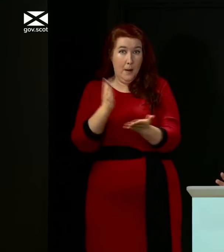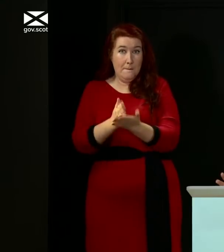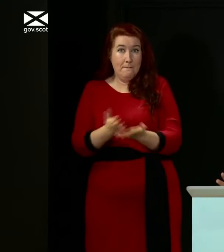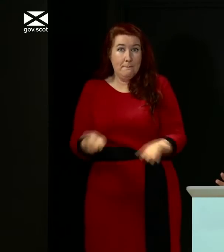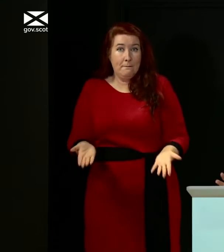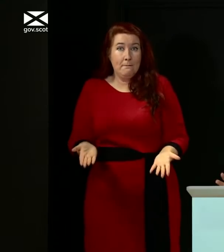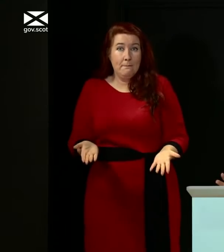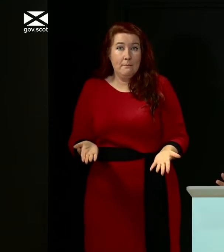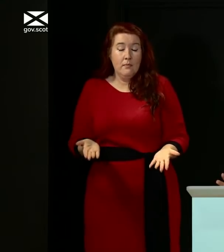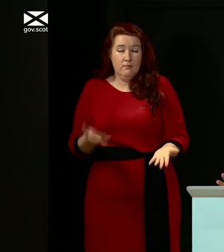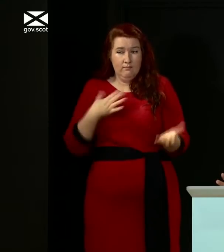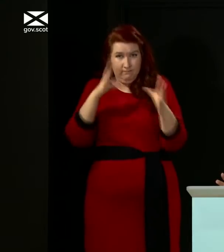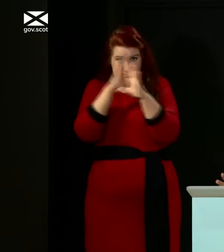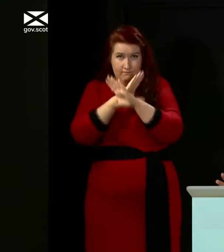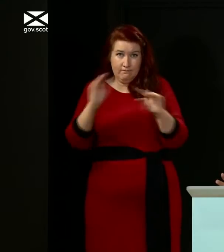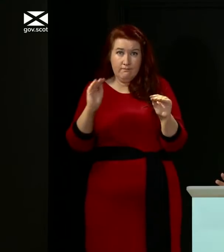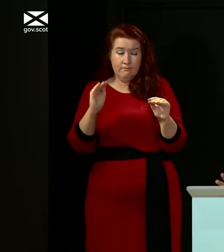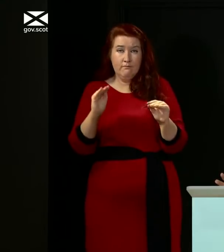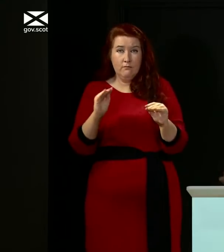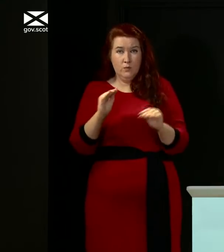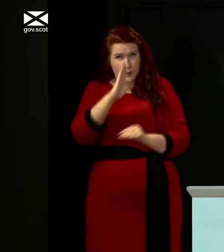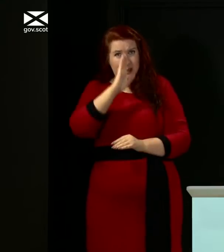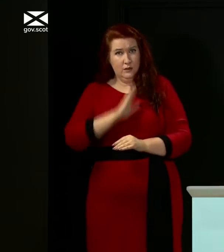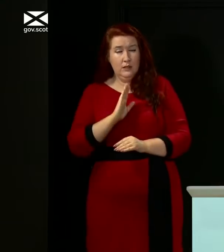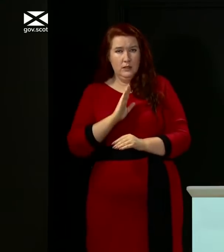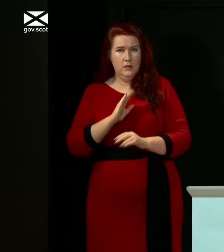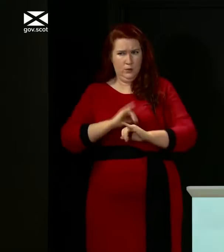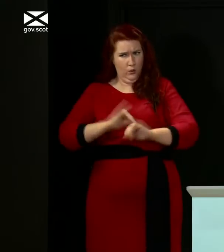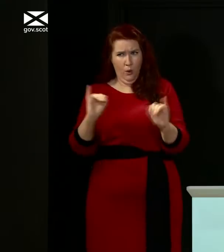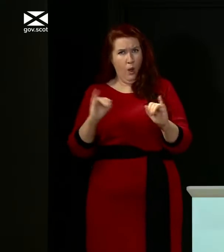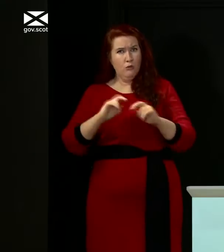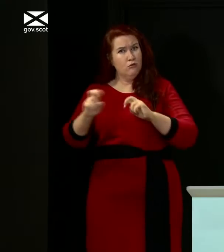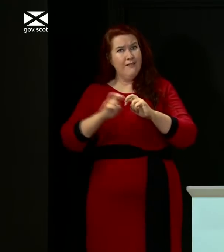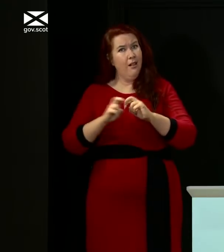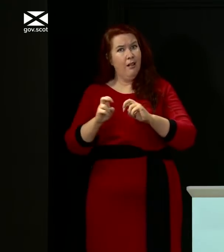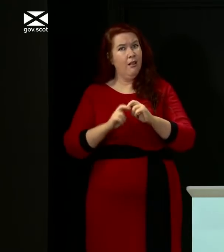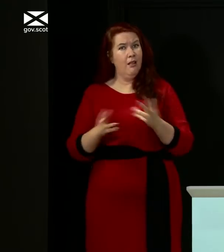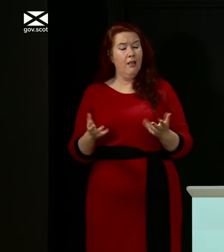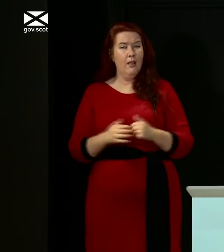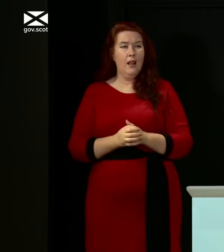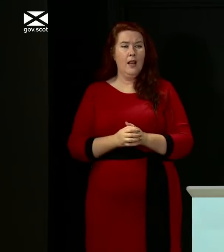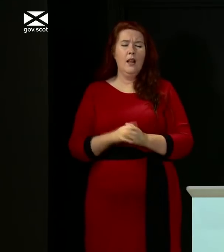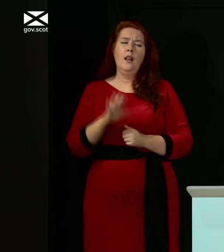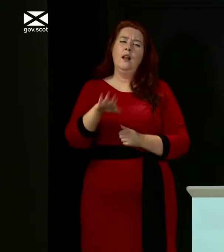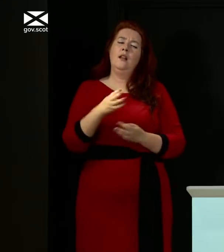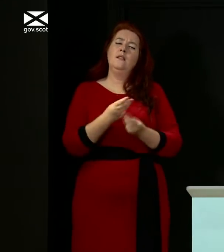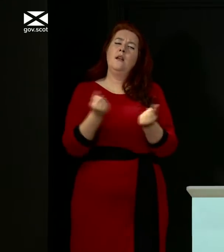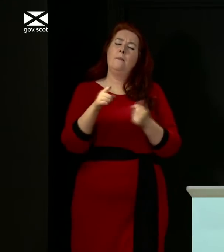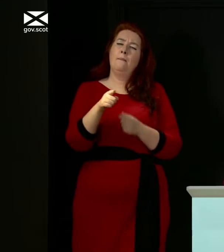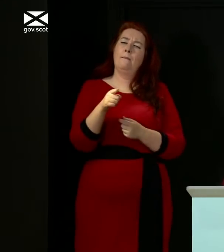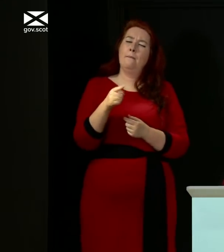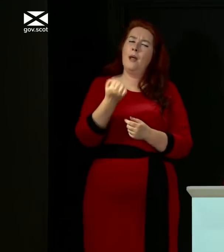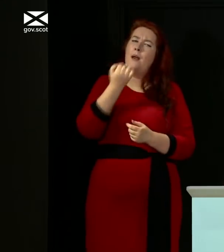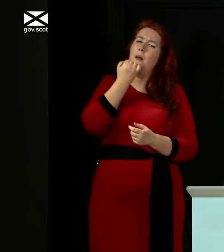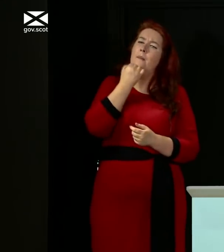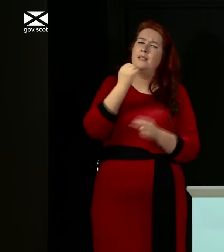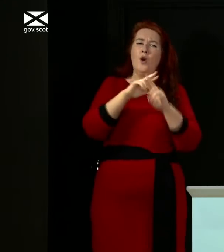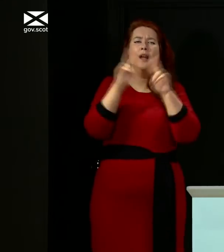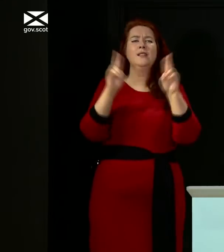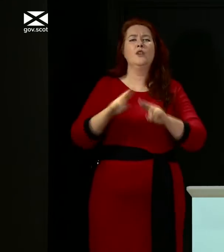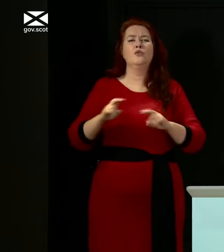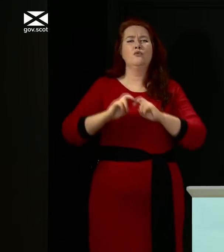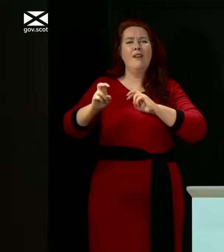want to get across there very seriously. In terms of numbers coming, I was looking at some of the numbers for international